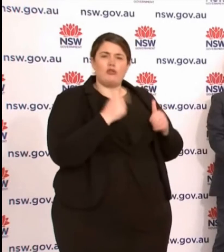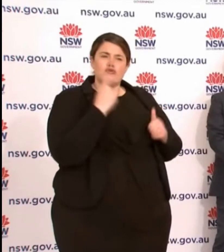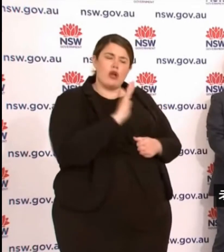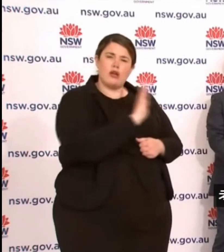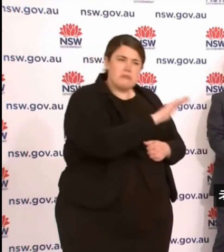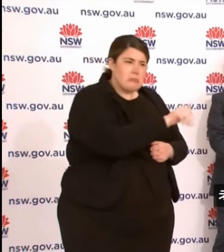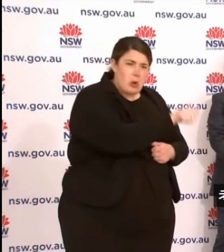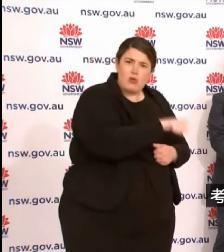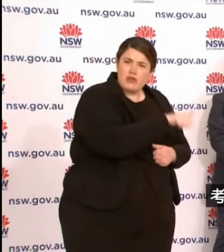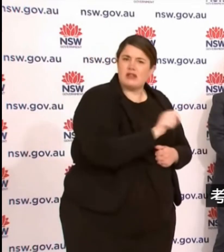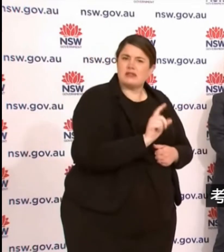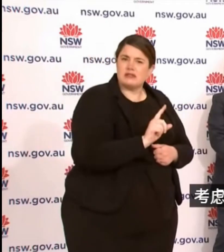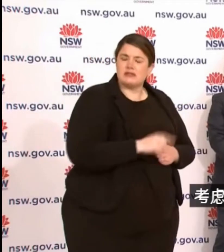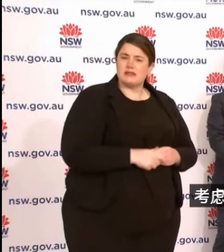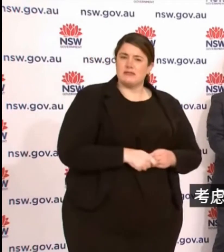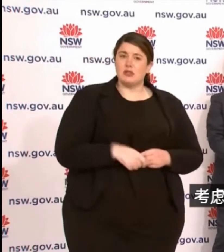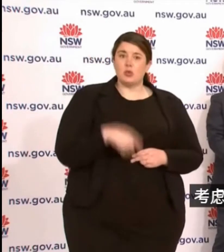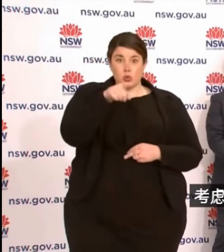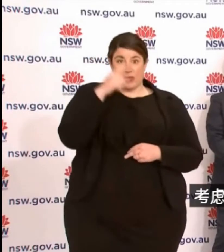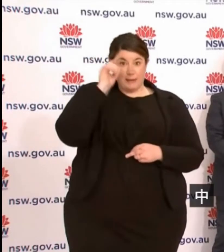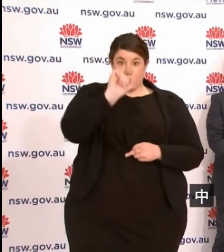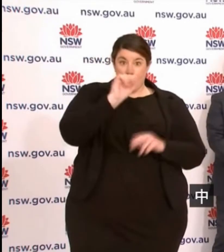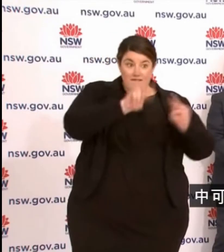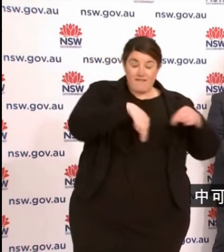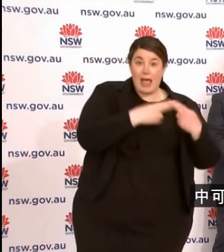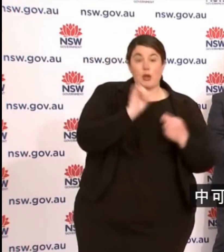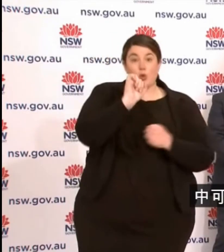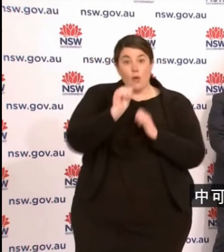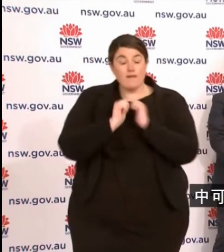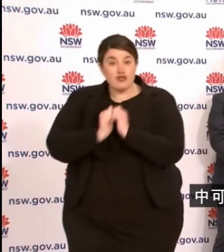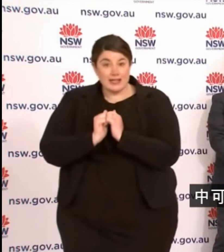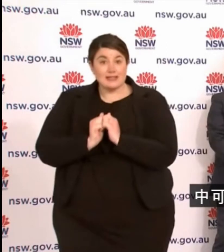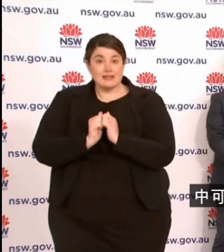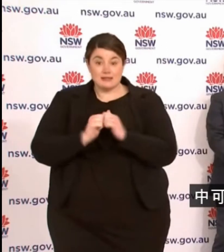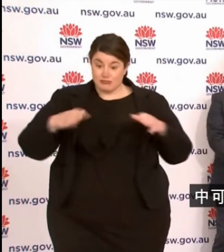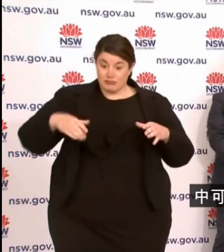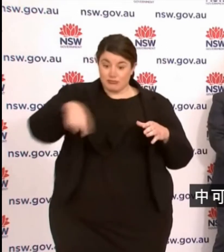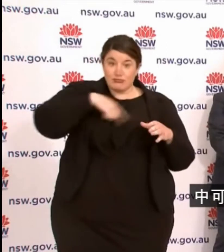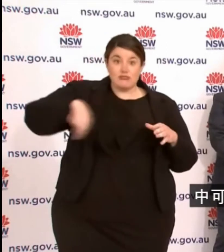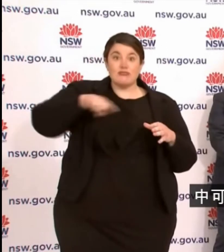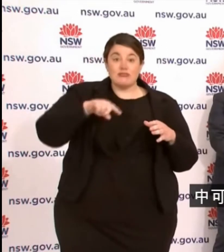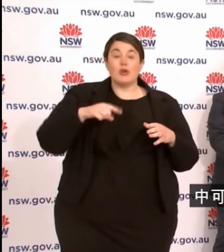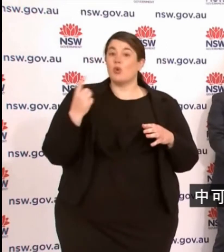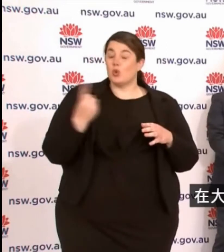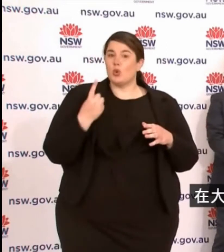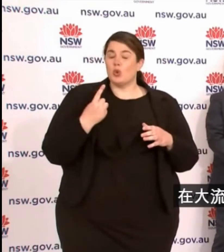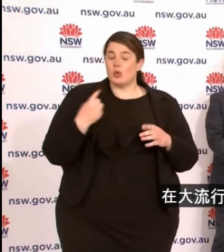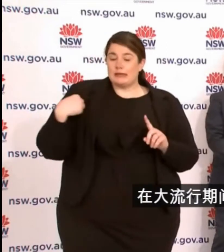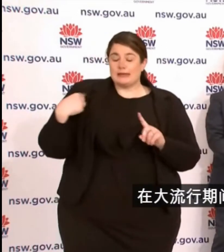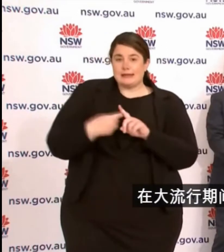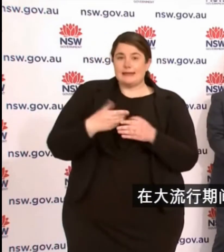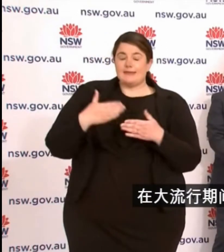Spare a thought for those people in your circle who may have experienced particular challenges during the course